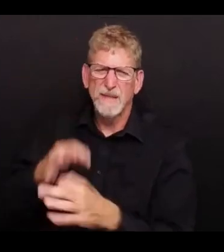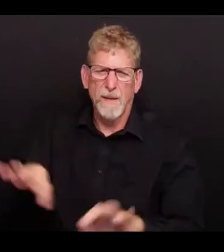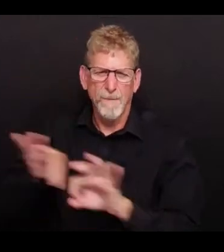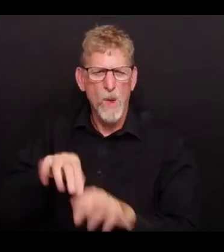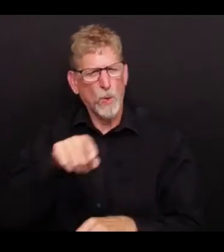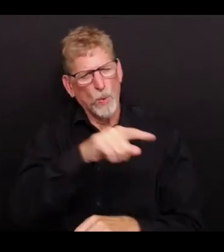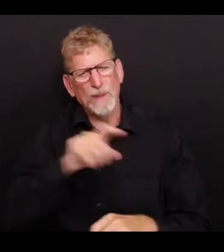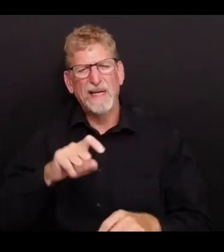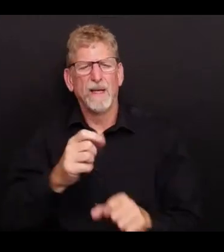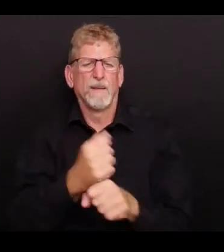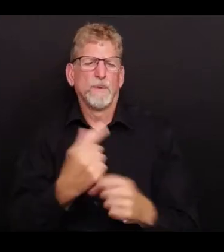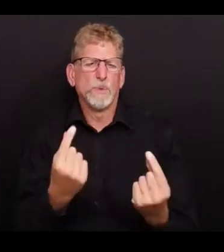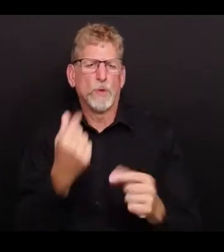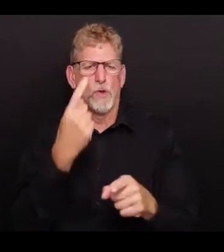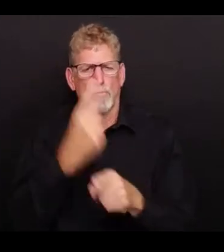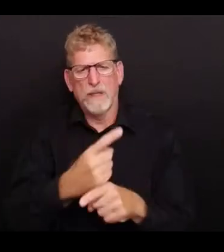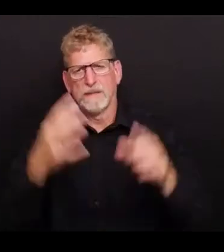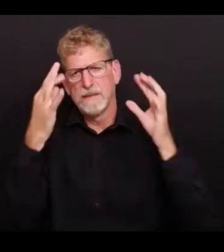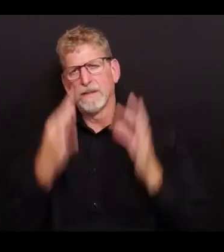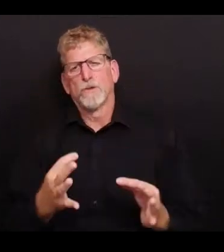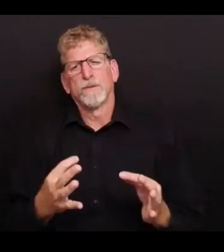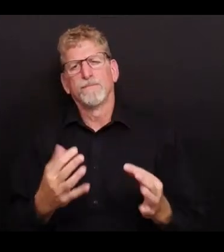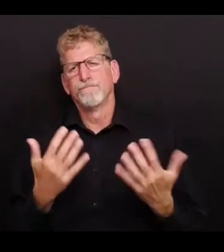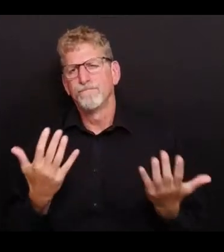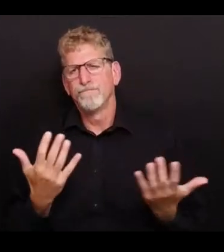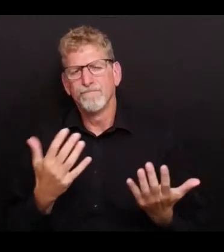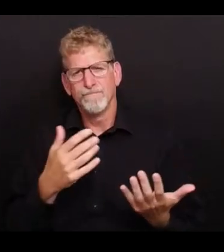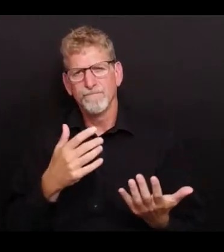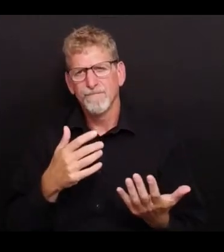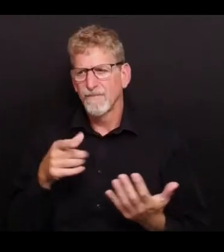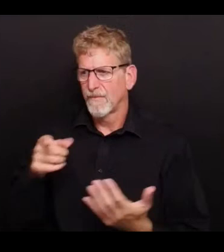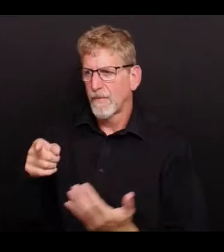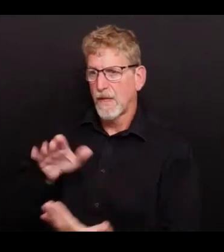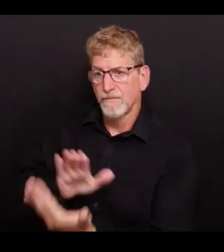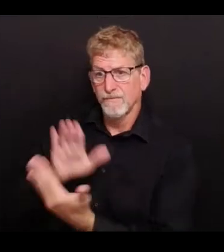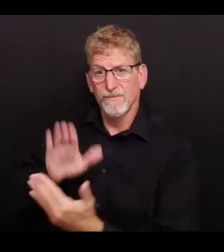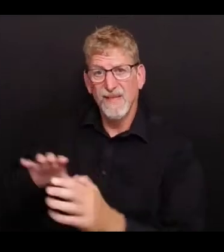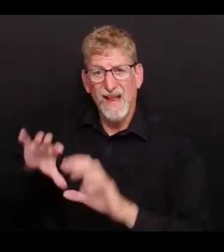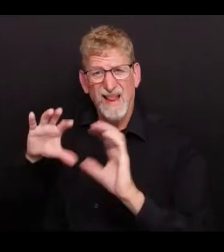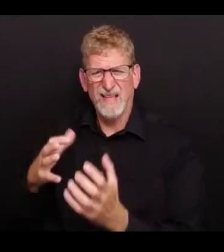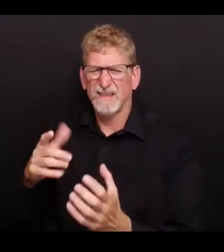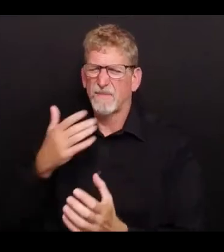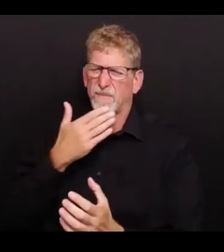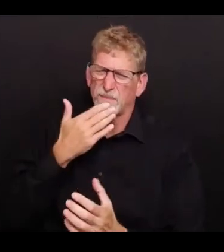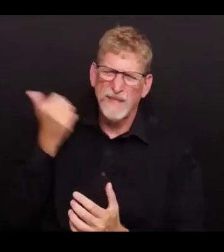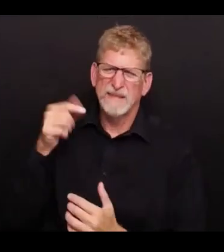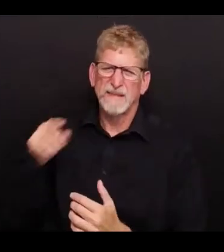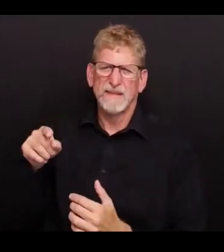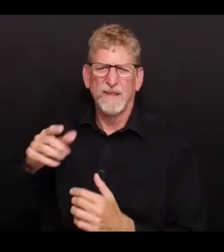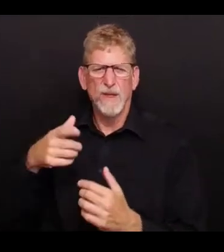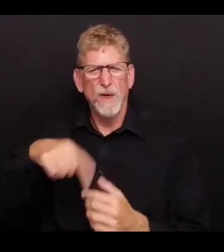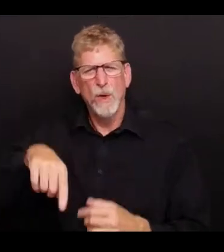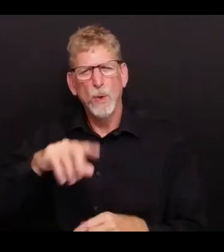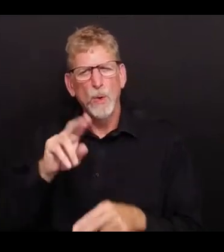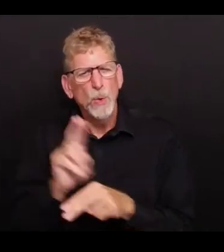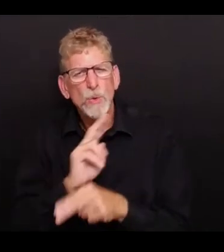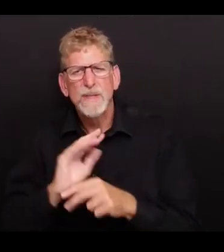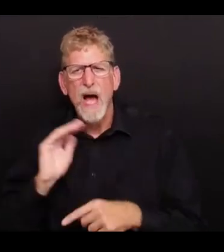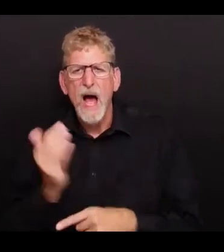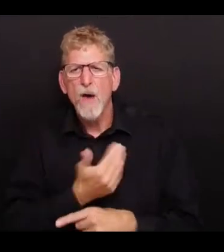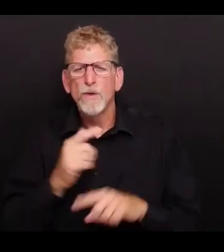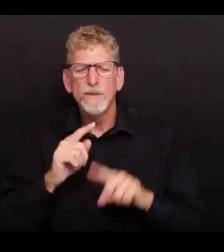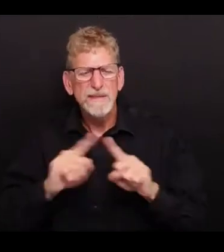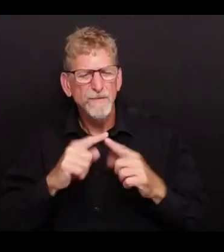learning possible and safe. And to do that, we need to use all the tools in our prevention toolkit. And that means